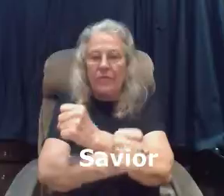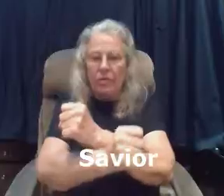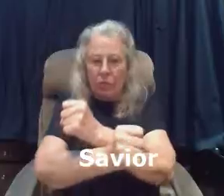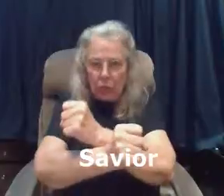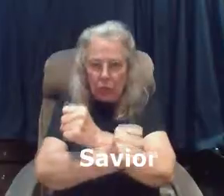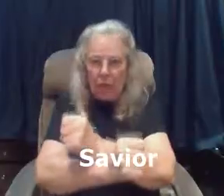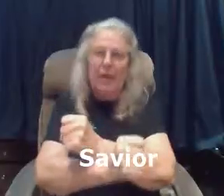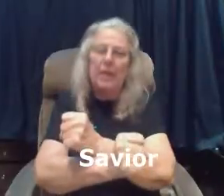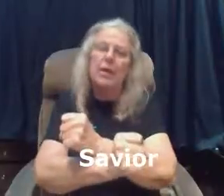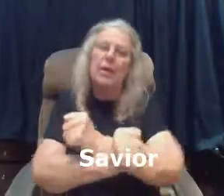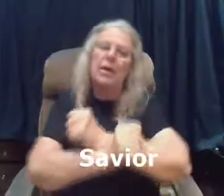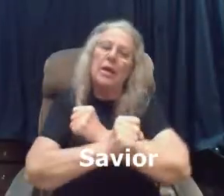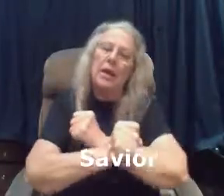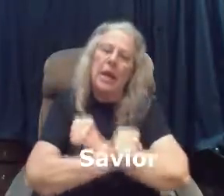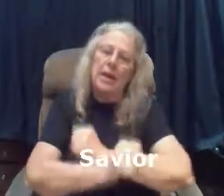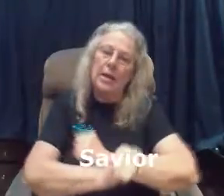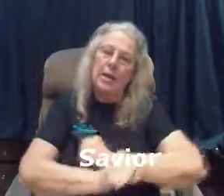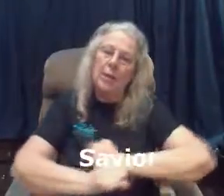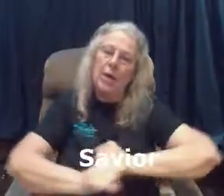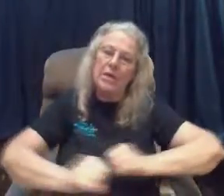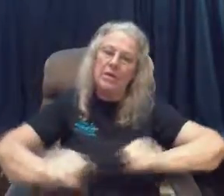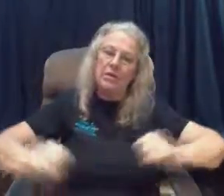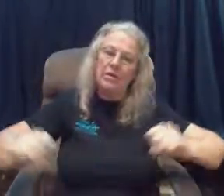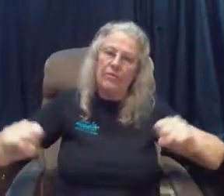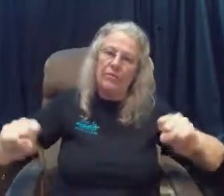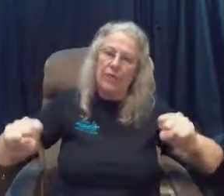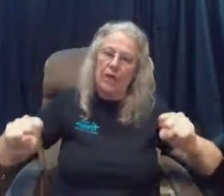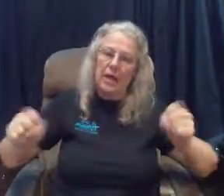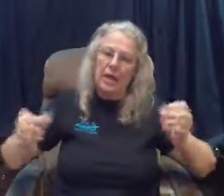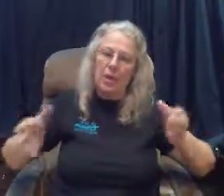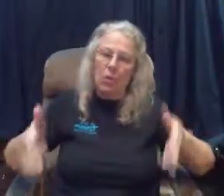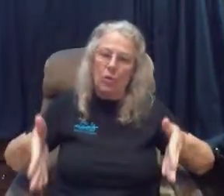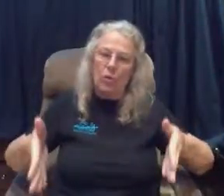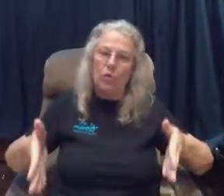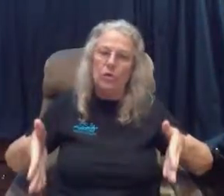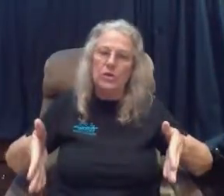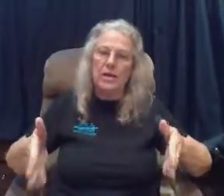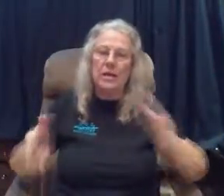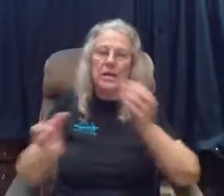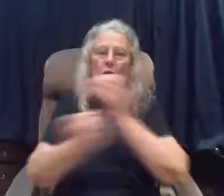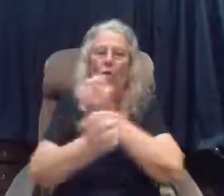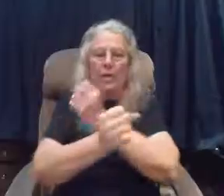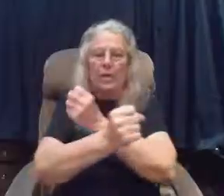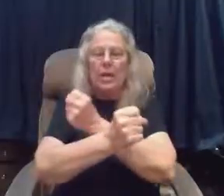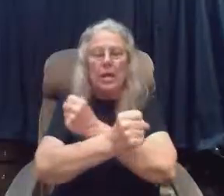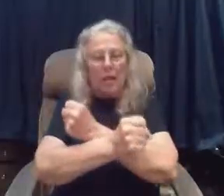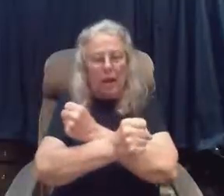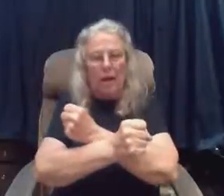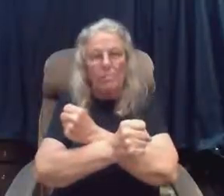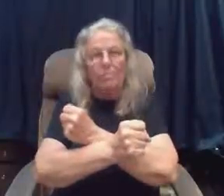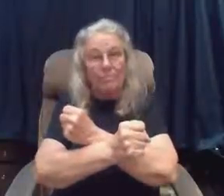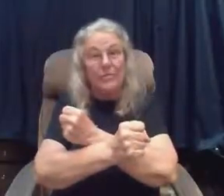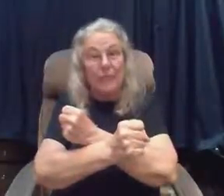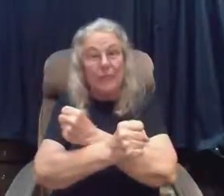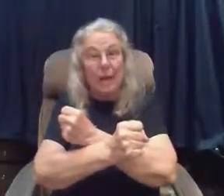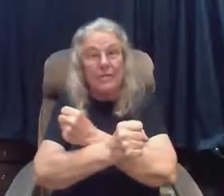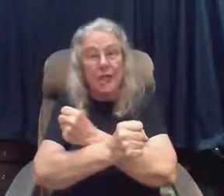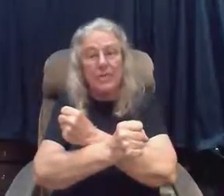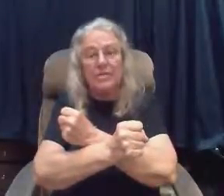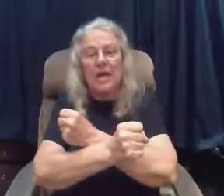Savior, you bind it and it breaks free with a person ending on it. Sometimes I miss that